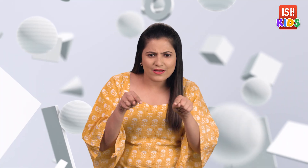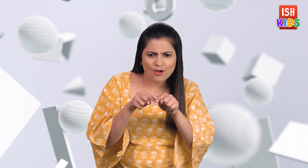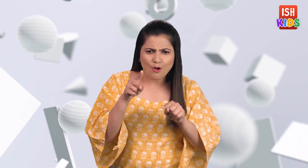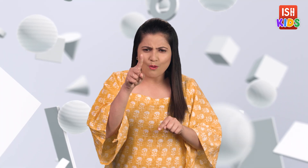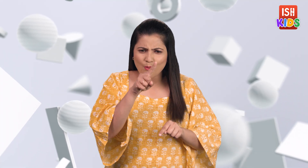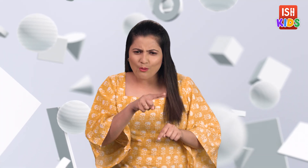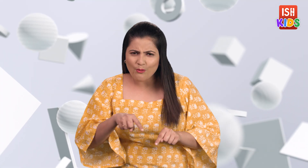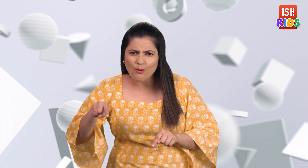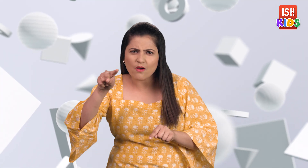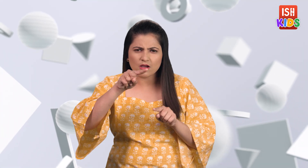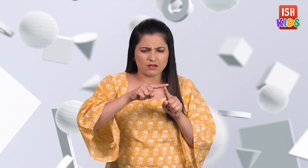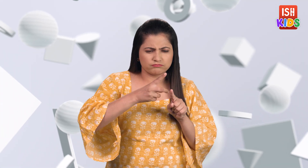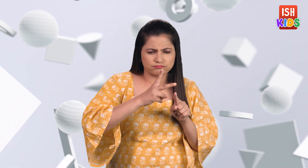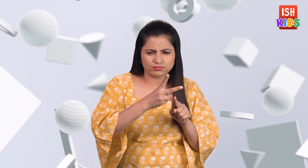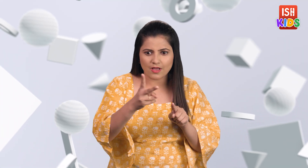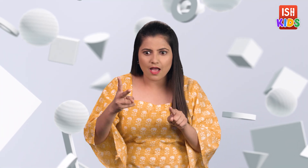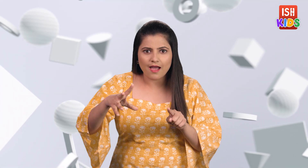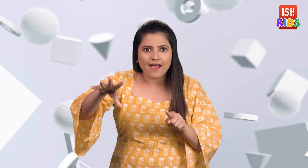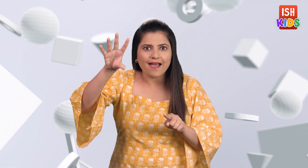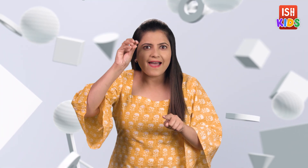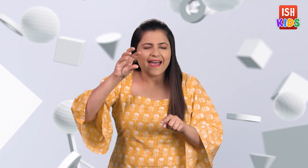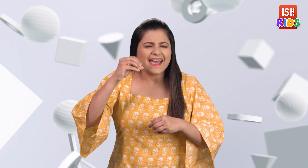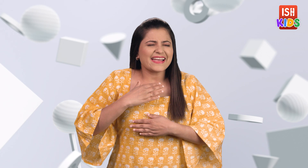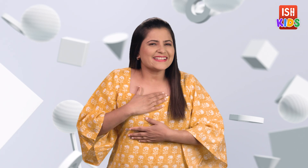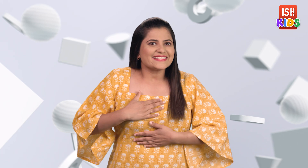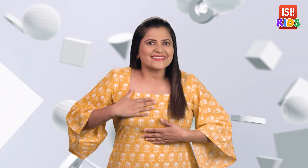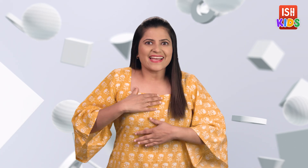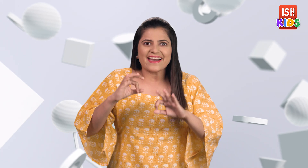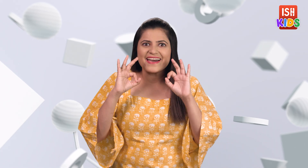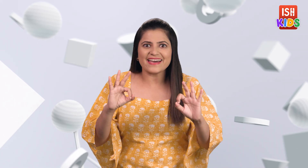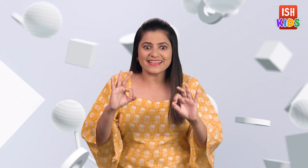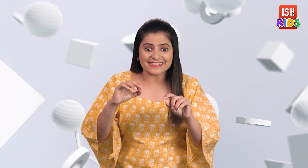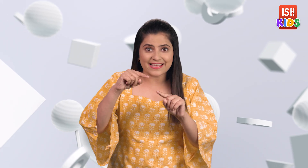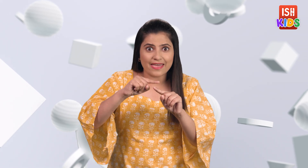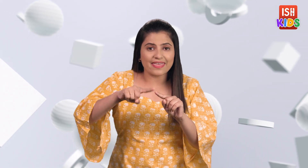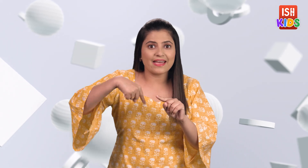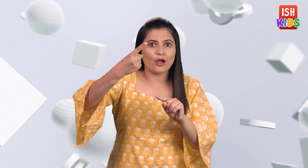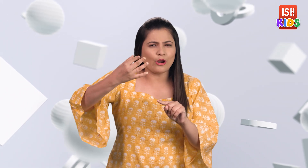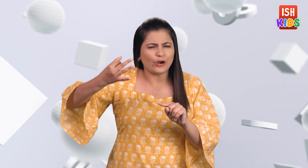All these different shapes. So much fun to learn about these. The next time we will learn